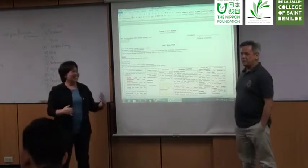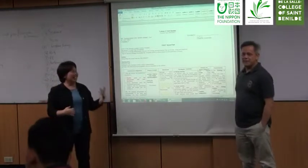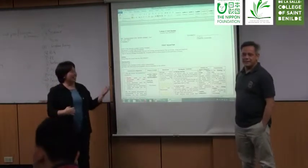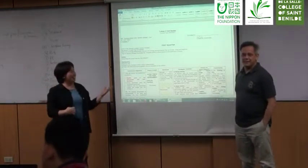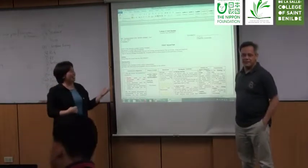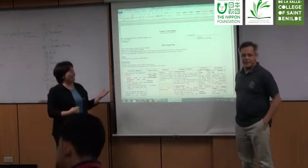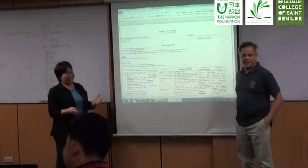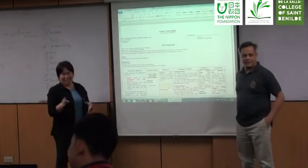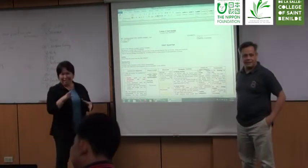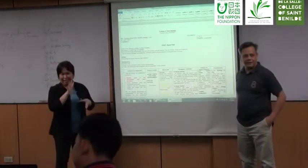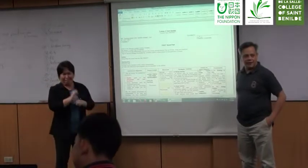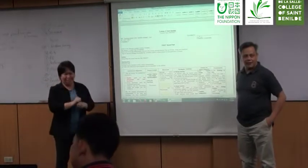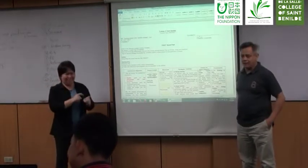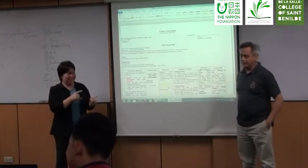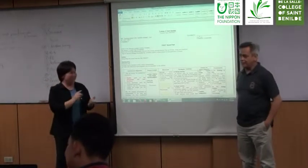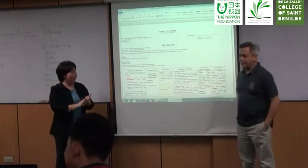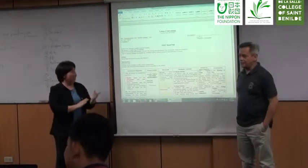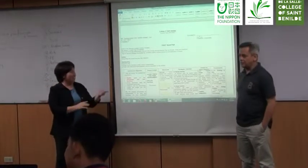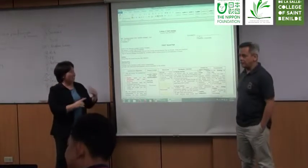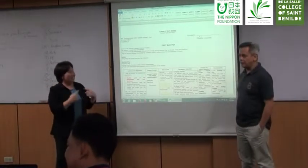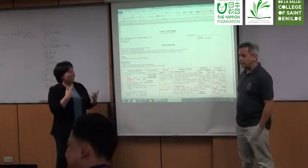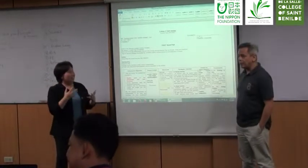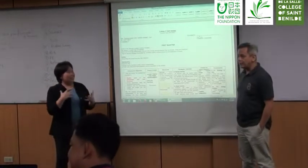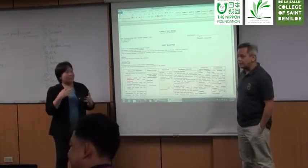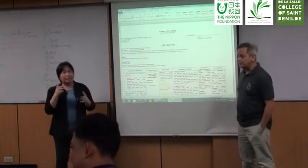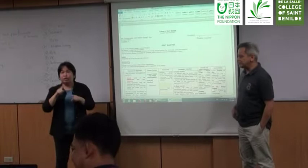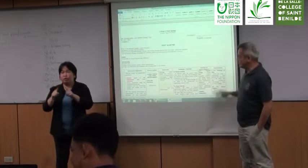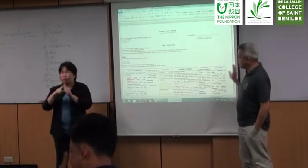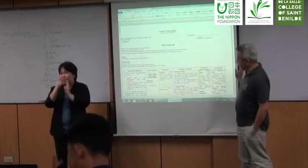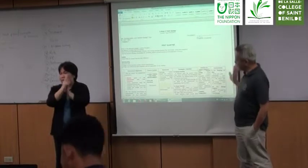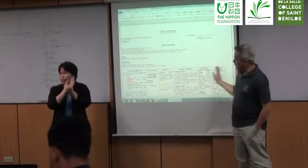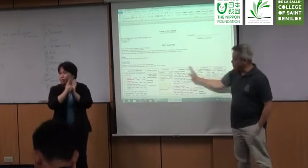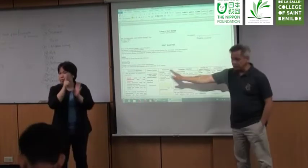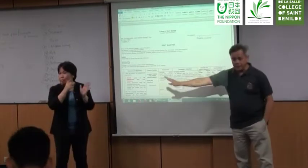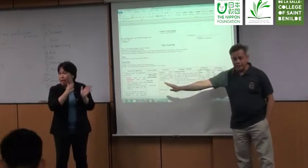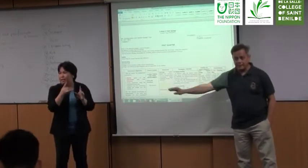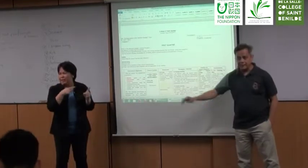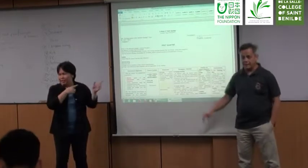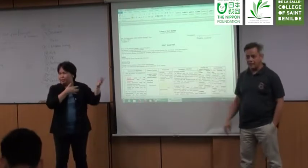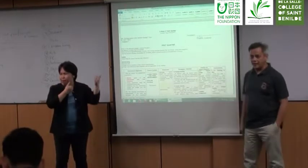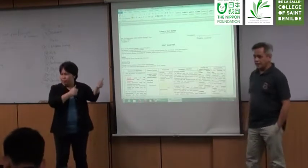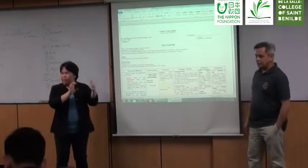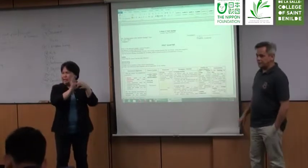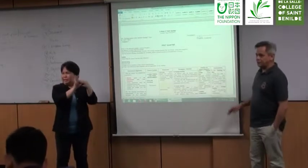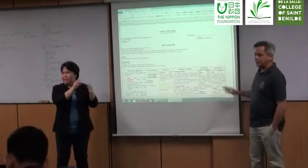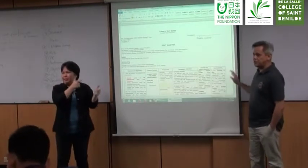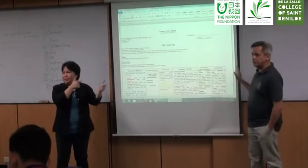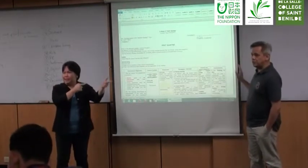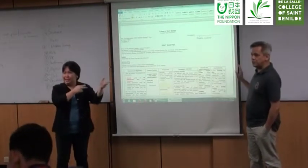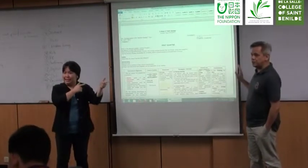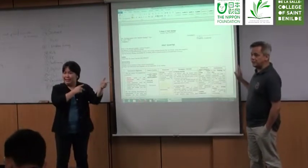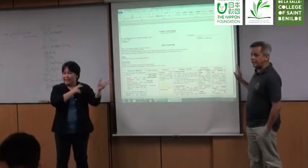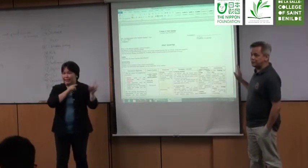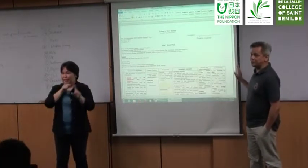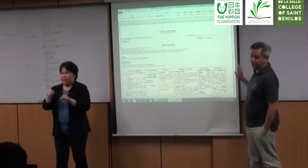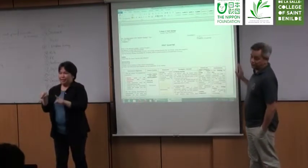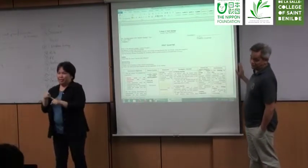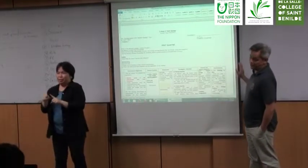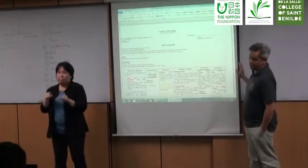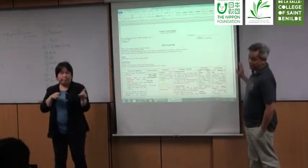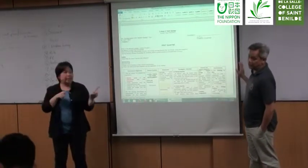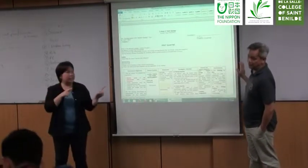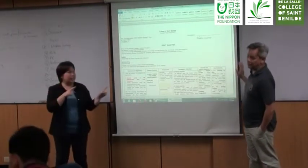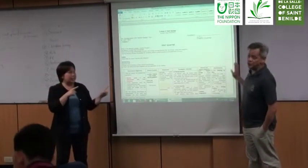We will be using a different lesson plan format because this is our lesson plan. Okay. This is eventually this will be the lesson